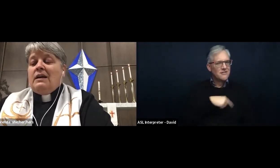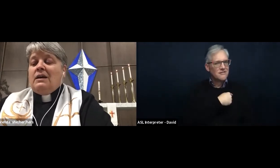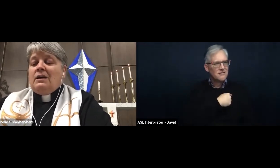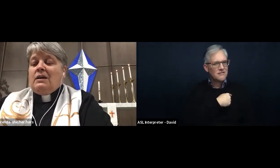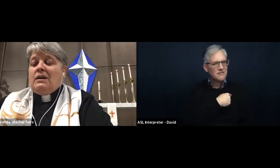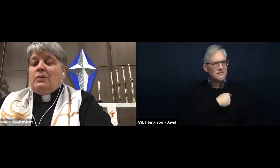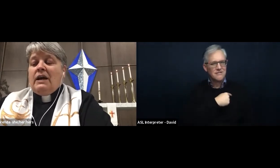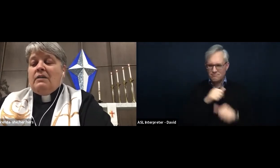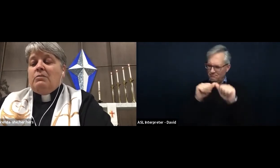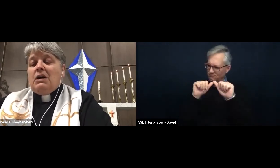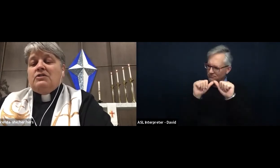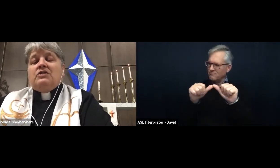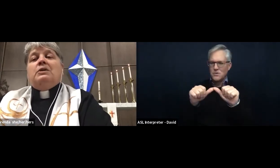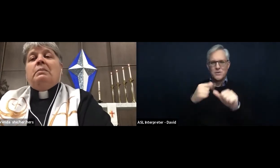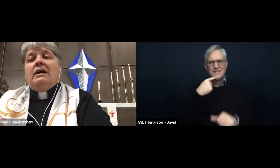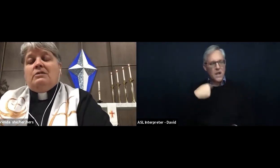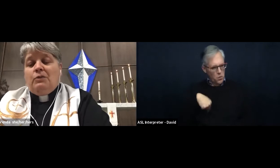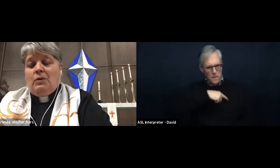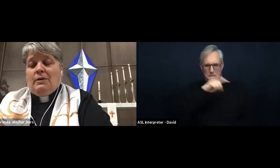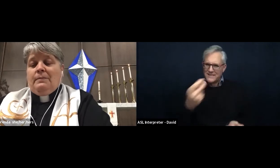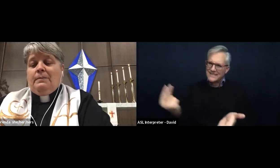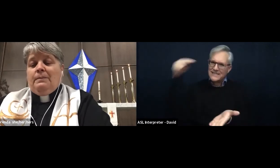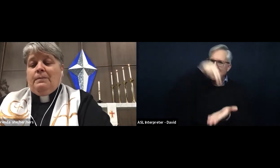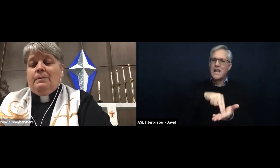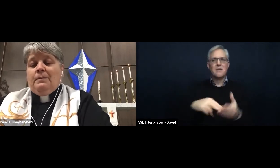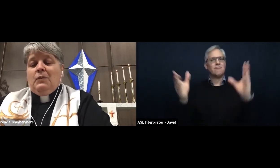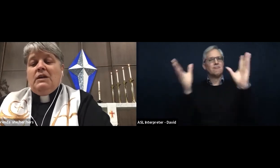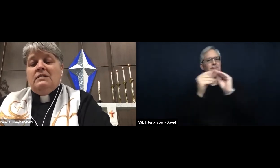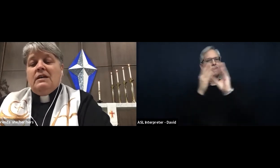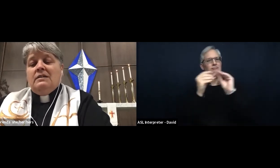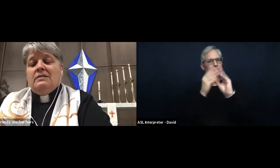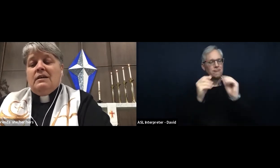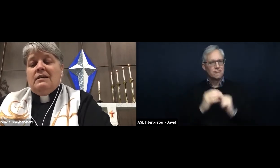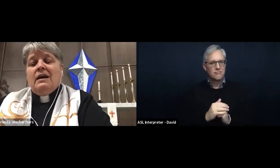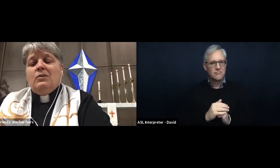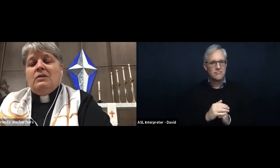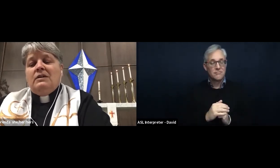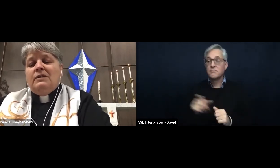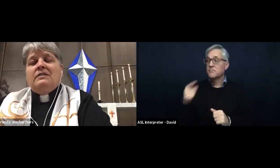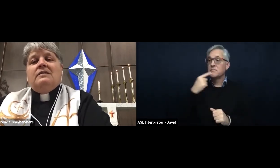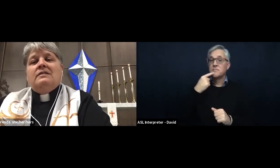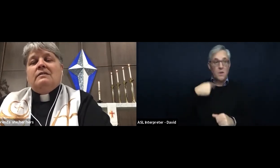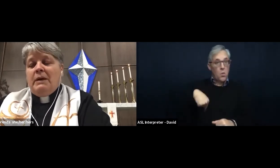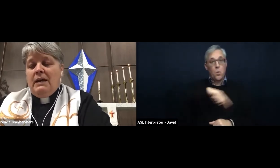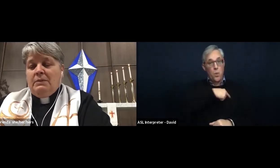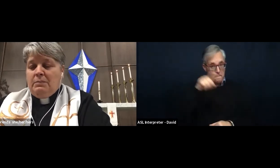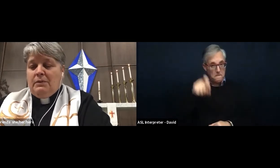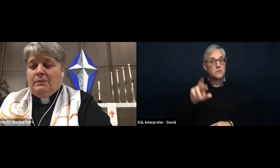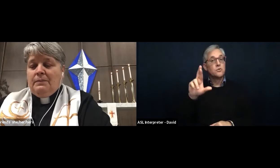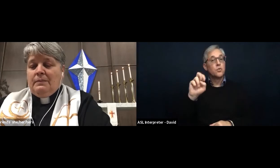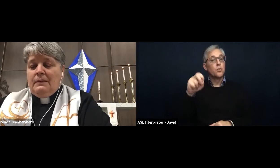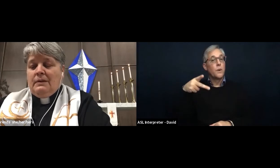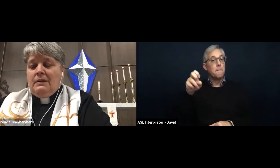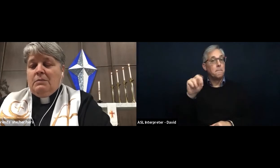observed that we have much to repent for when he says, not only for the sins of the bad